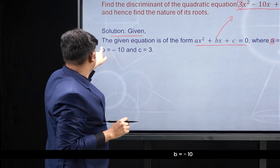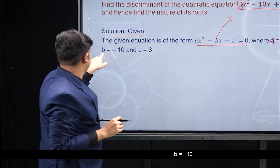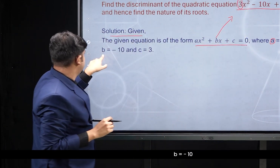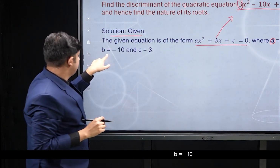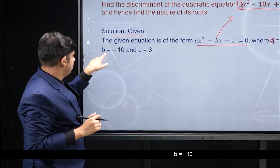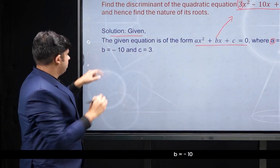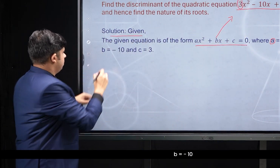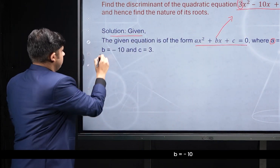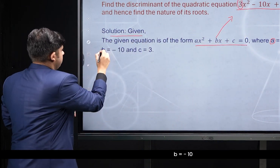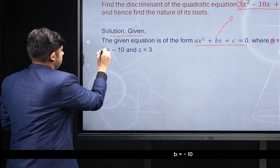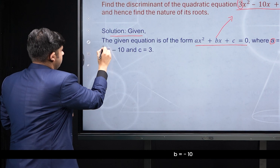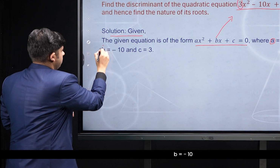b equal to minus 10,